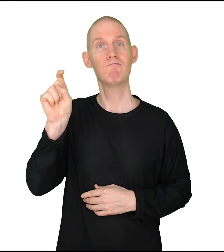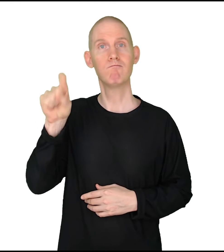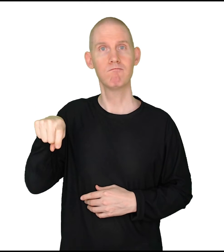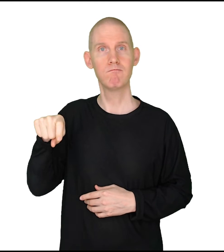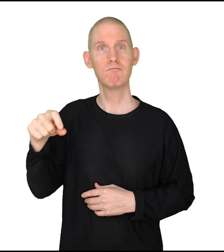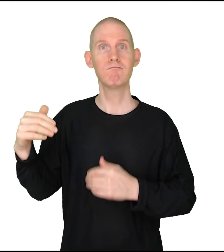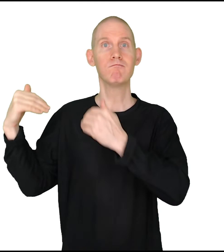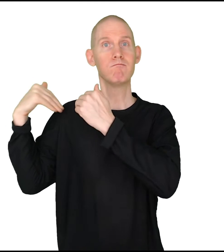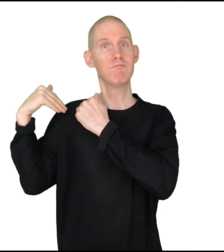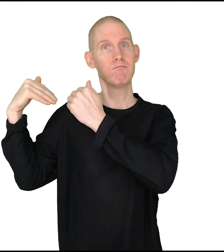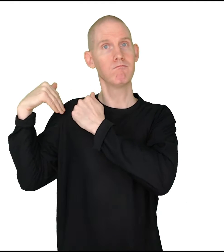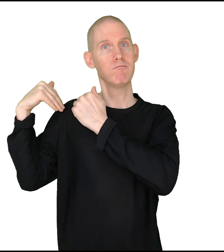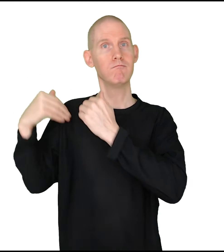and then they're back at you.